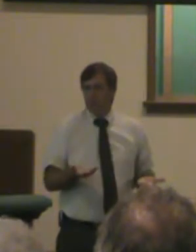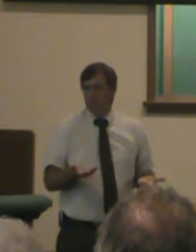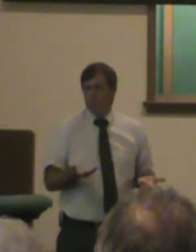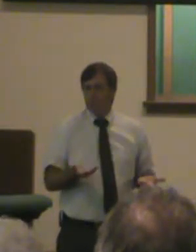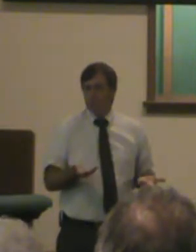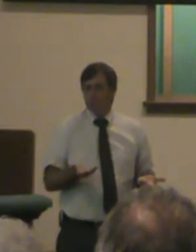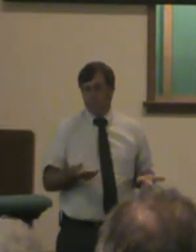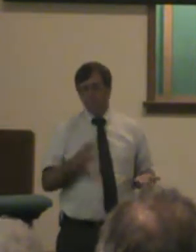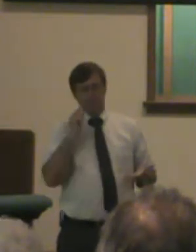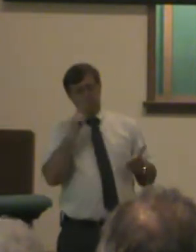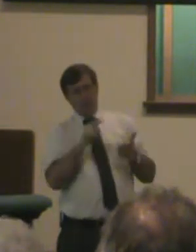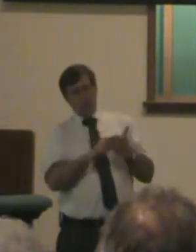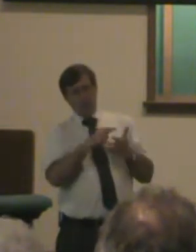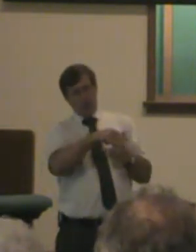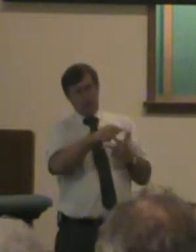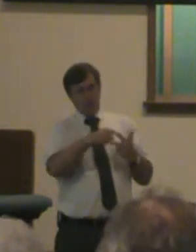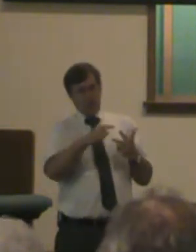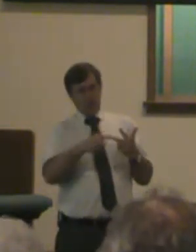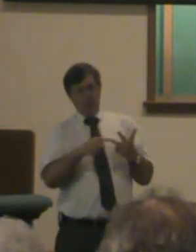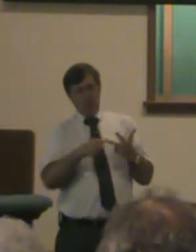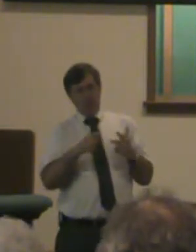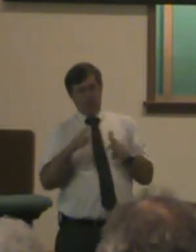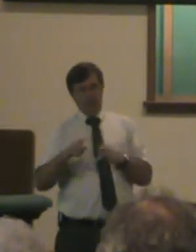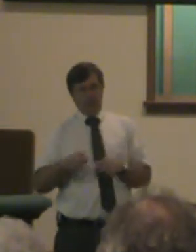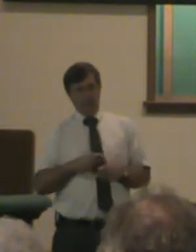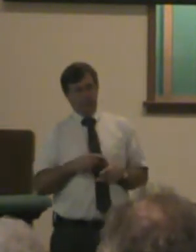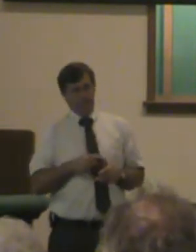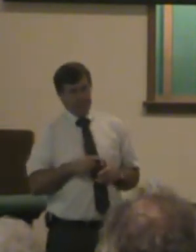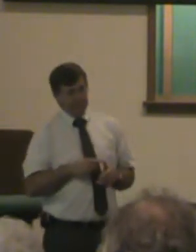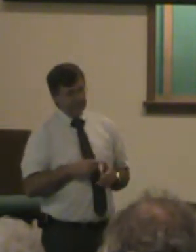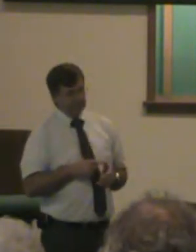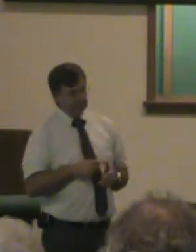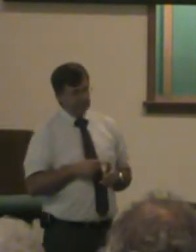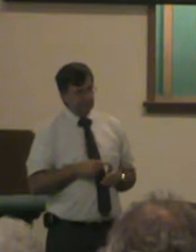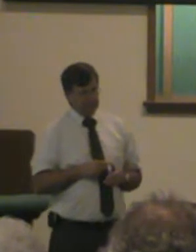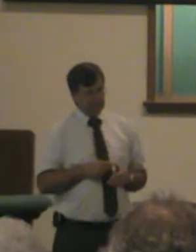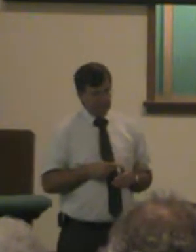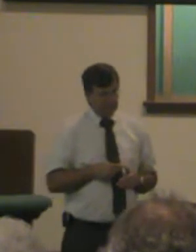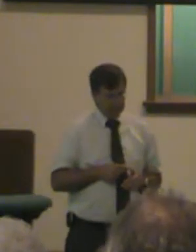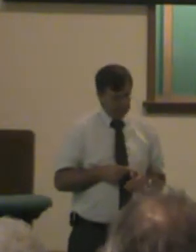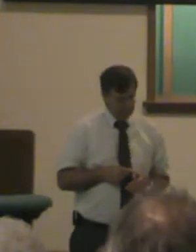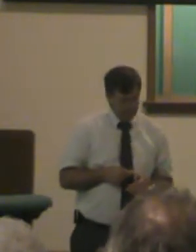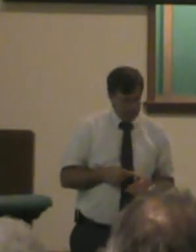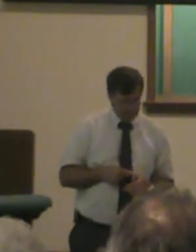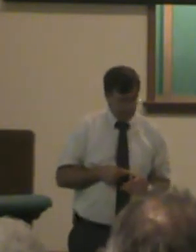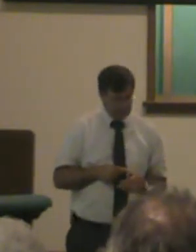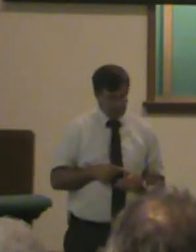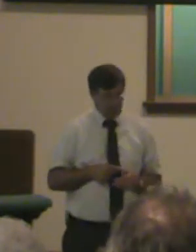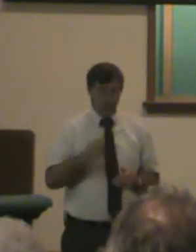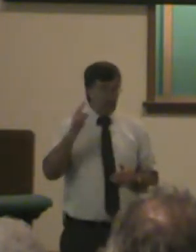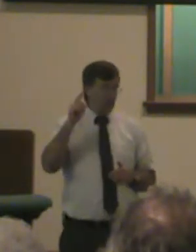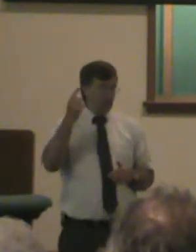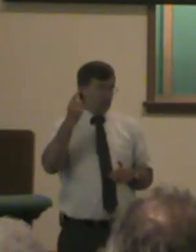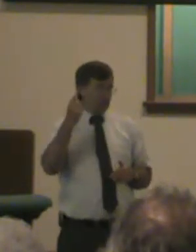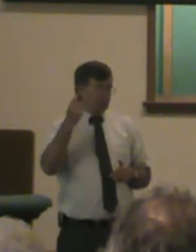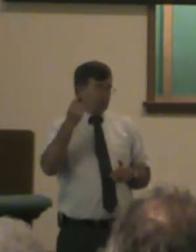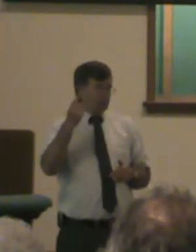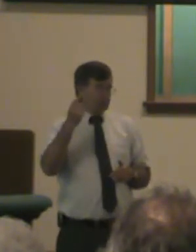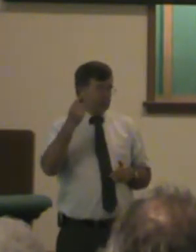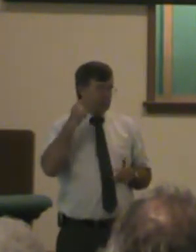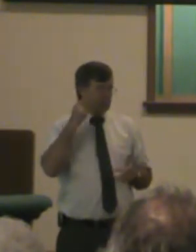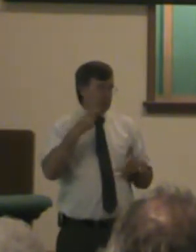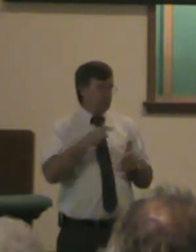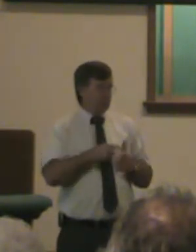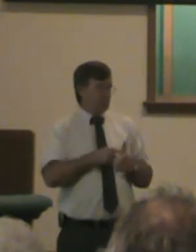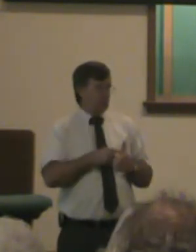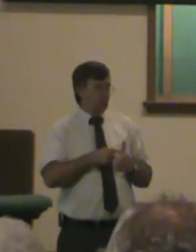Looking at these three occasions inside this text and the Word of God is going to be yours on this evening. The first one we find, we all know